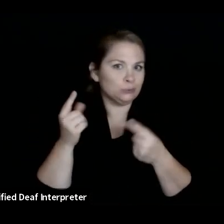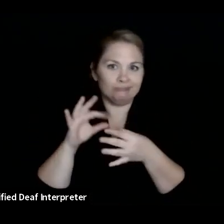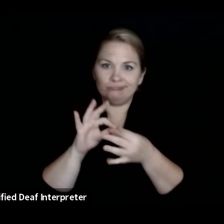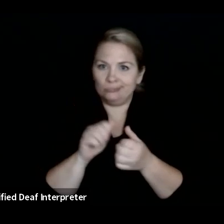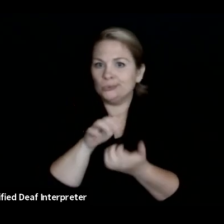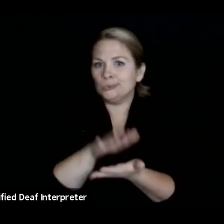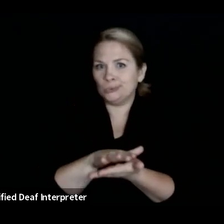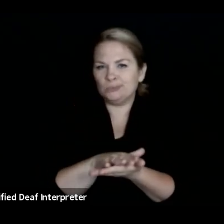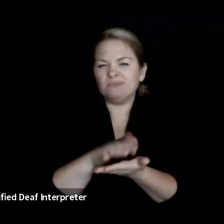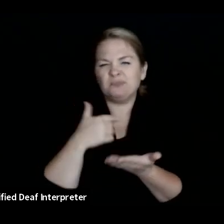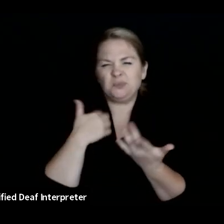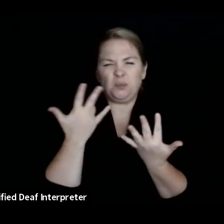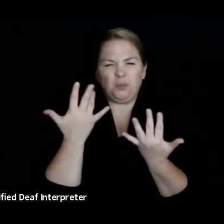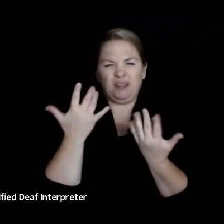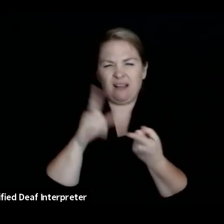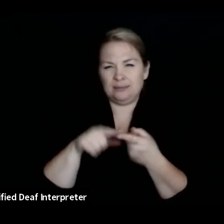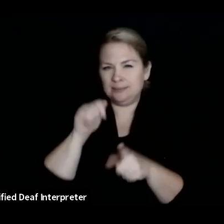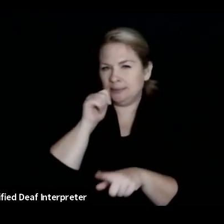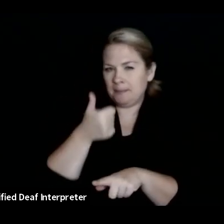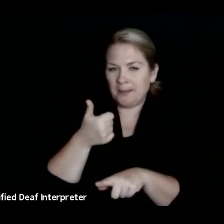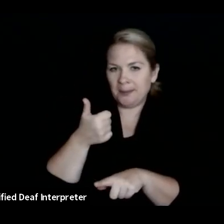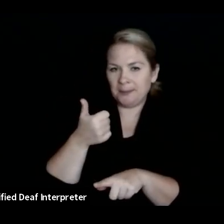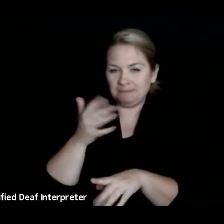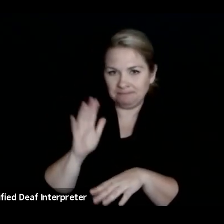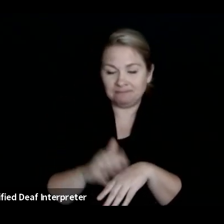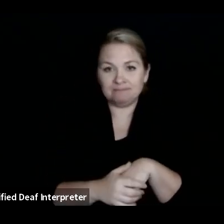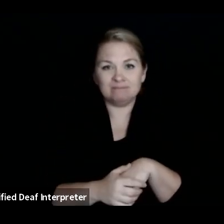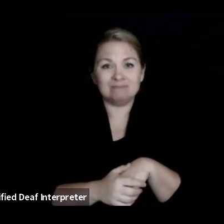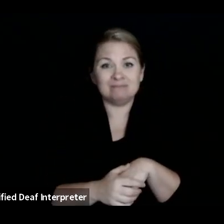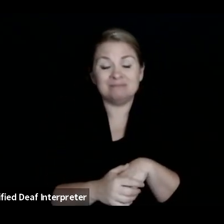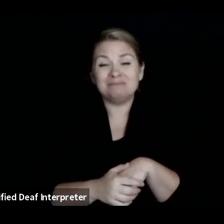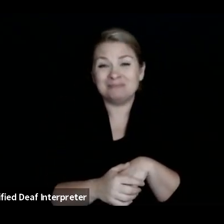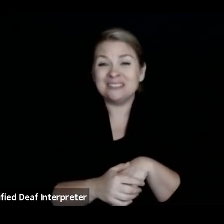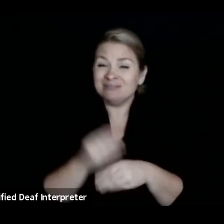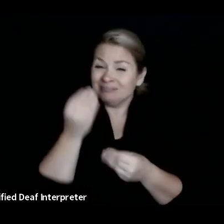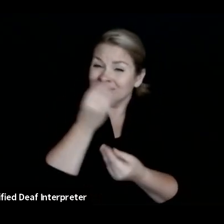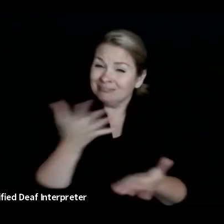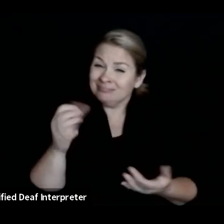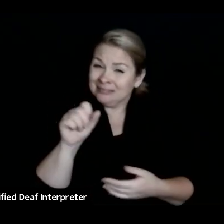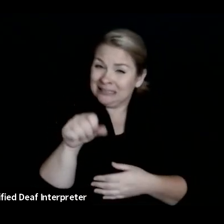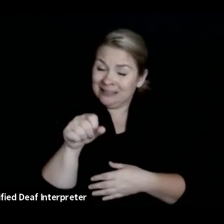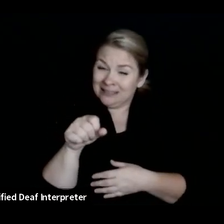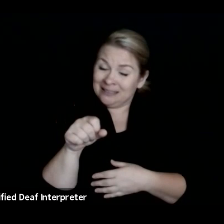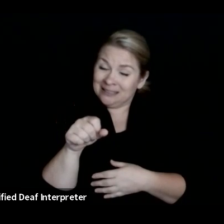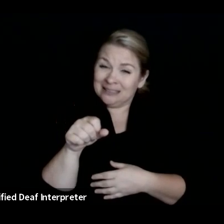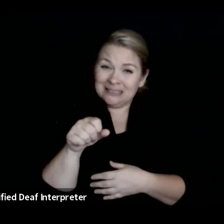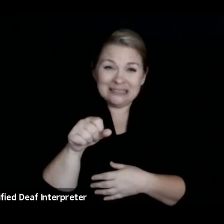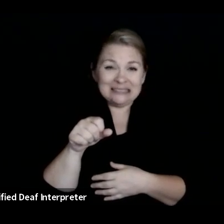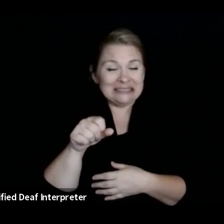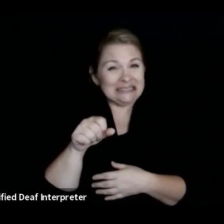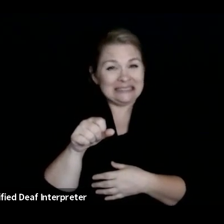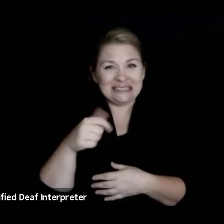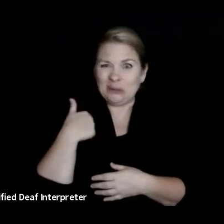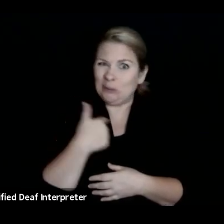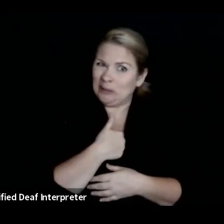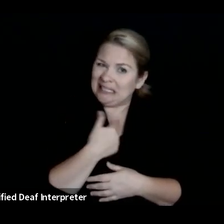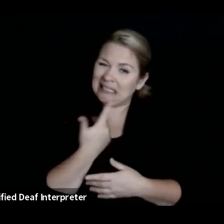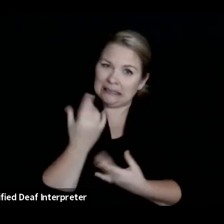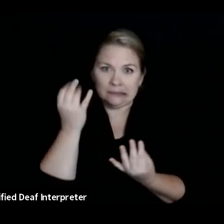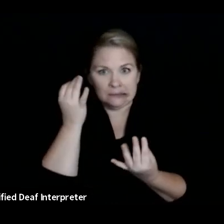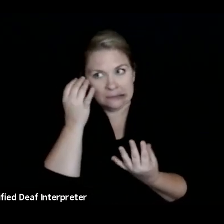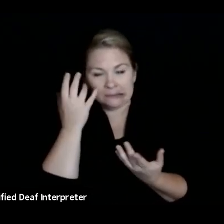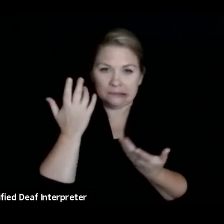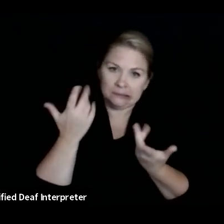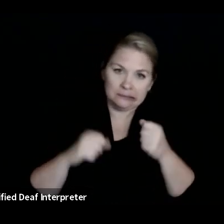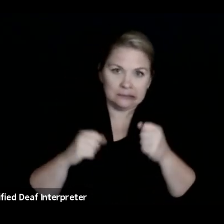will say, however, that yes, I mean, one of the reasons that we are so concerned about the rise